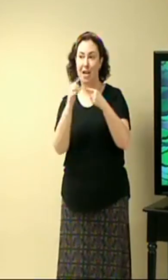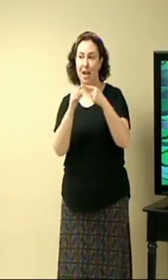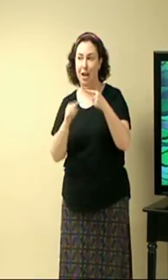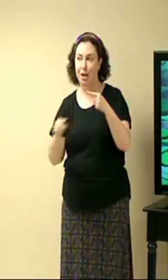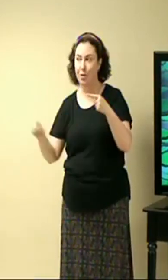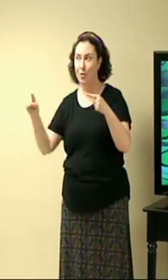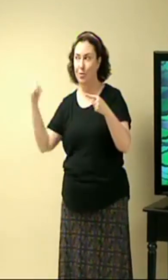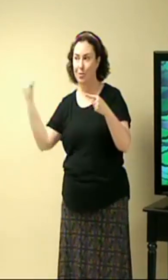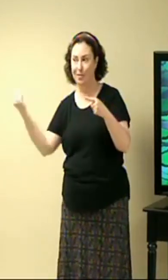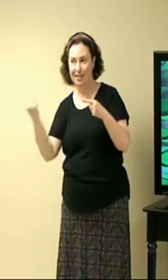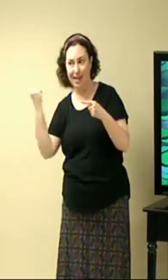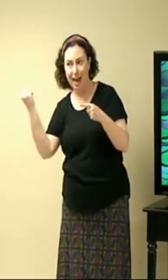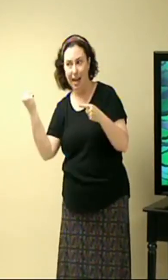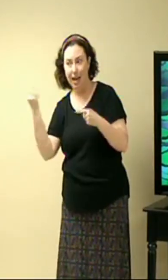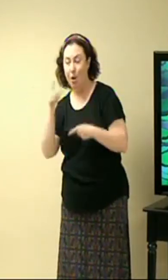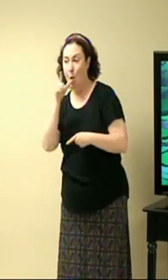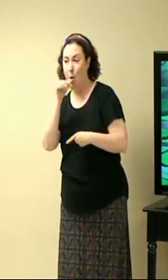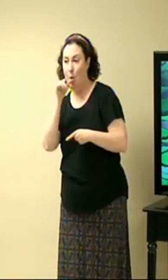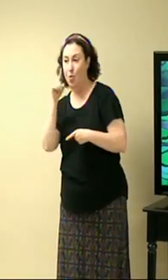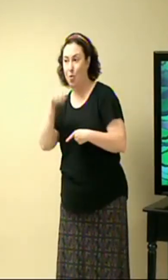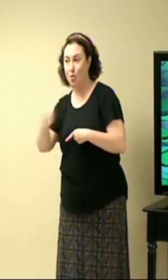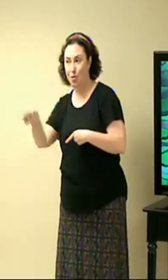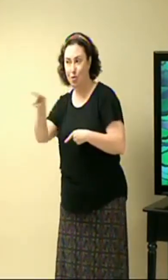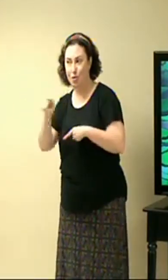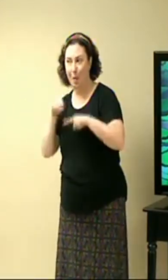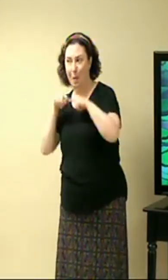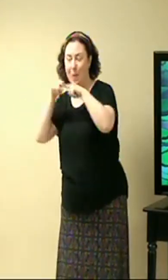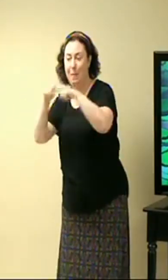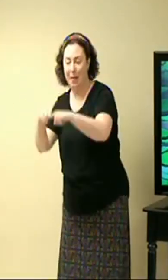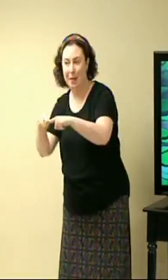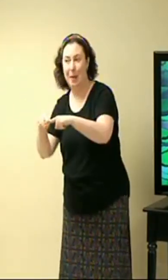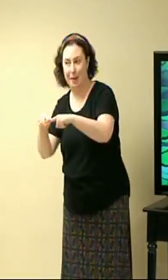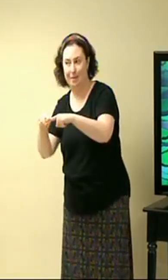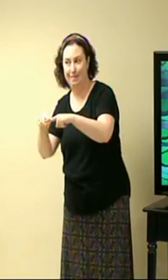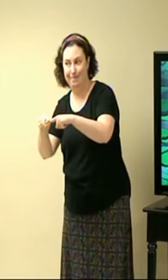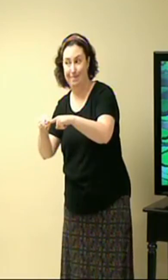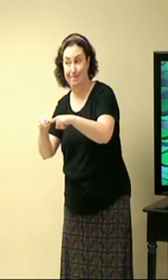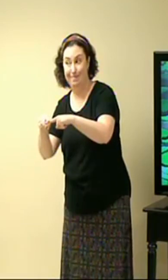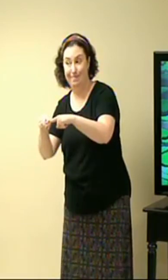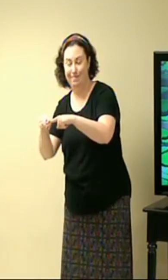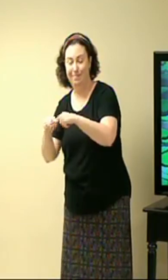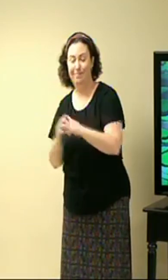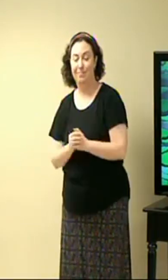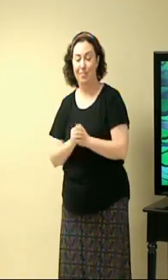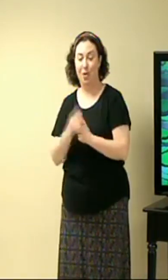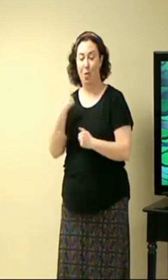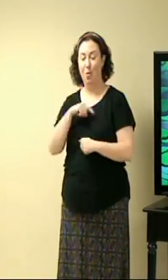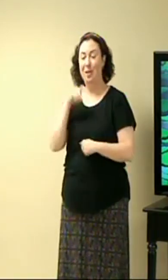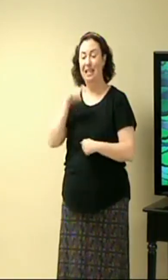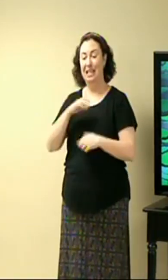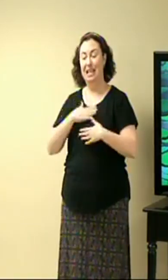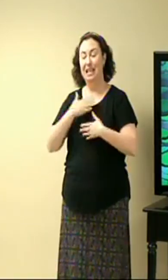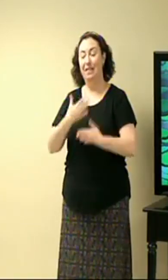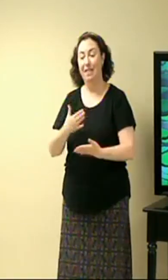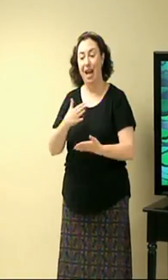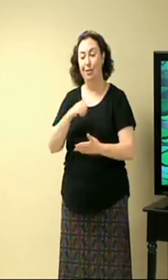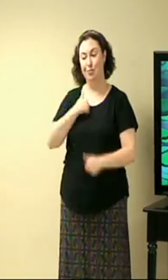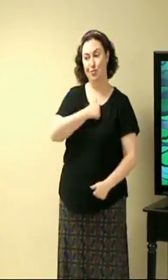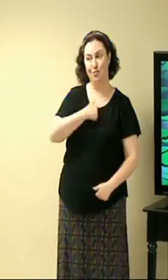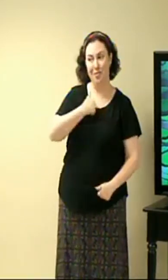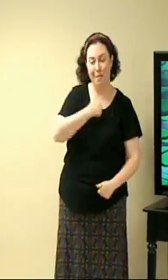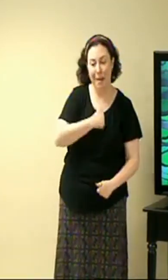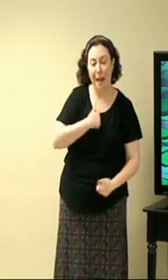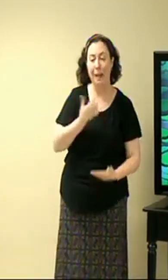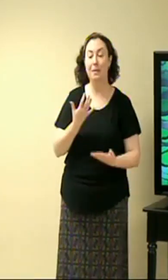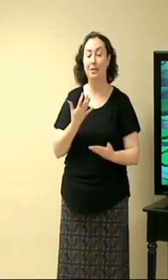Jesus, it will destroy you. So friends, we need to confess and repent of our idolatry. And even as Christians,